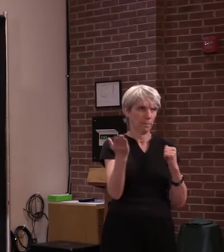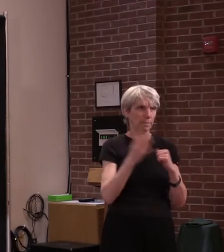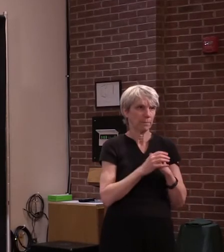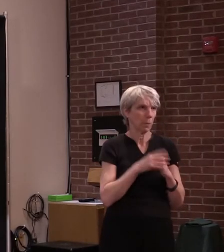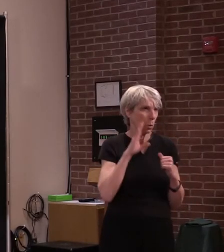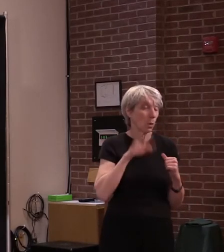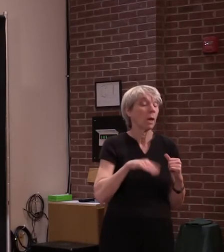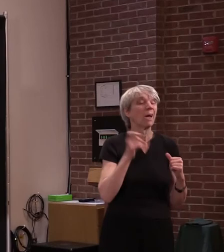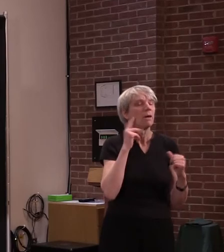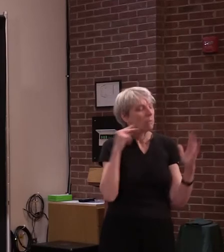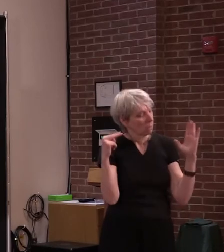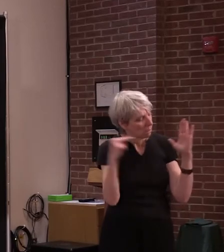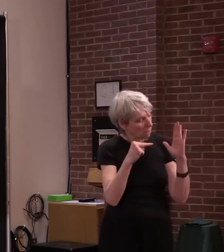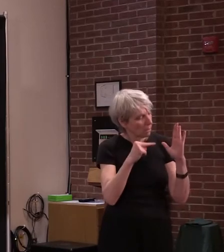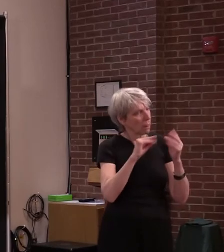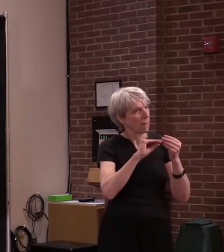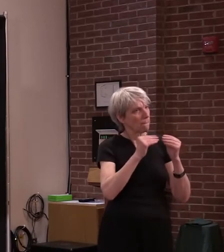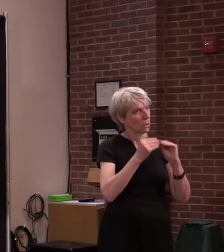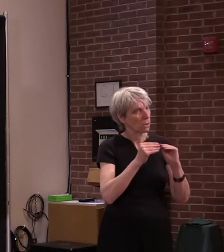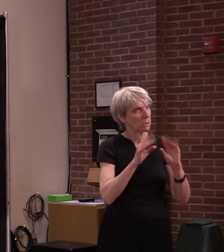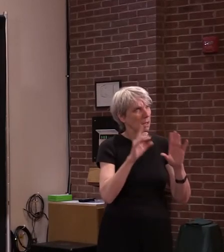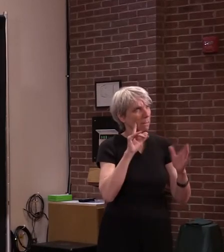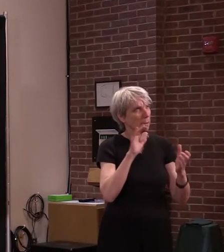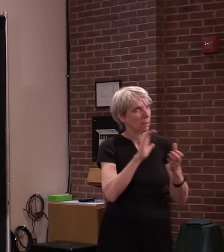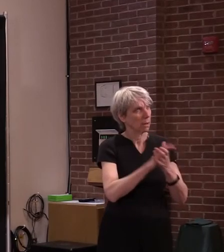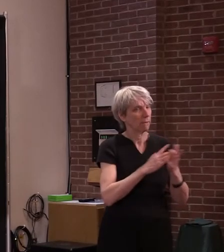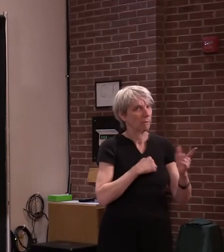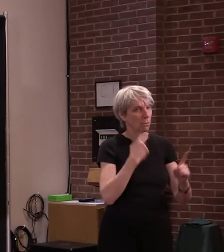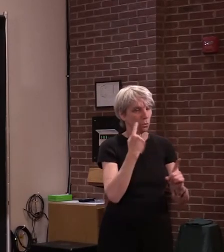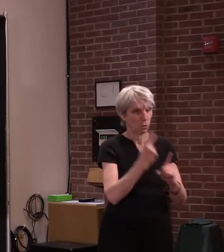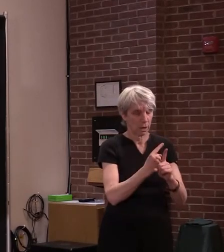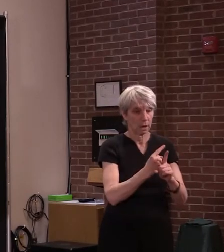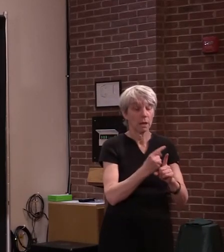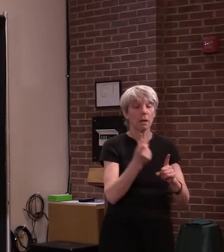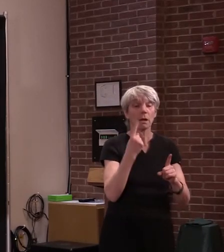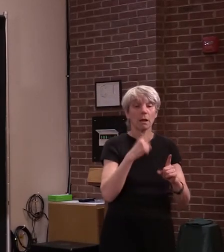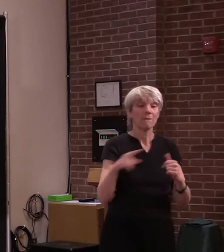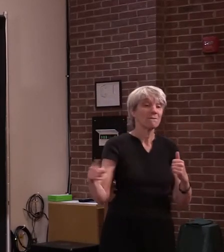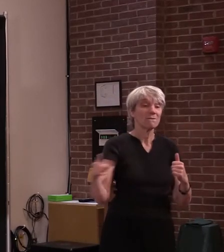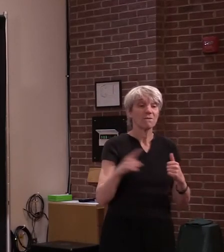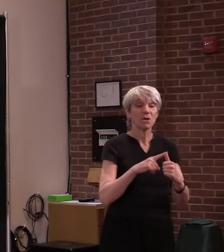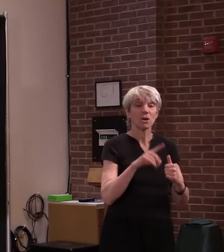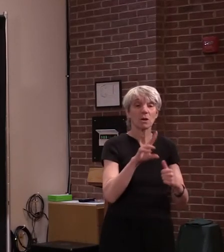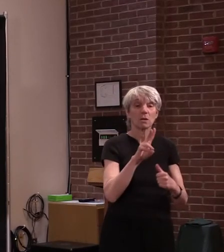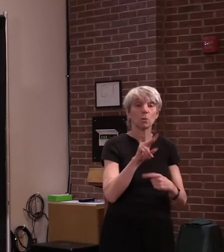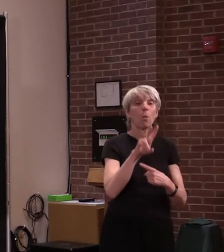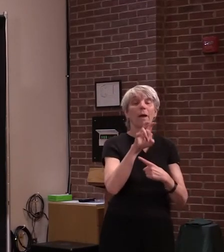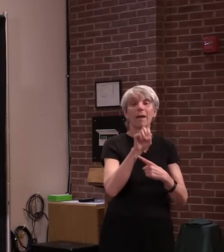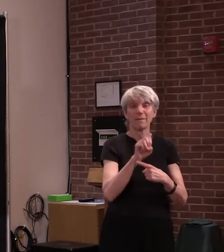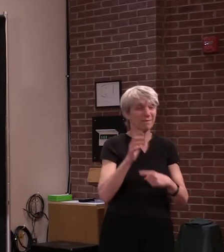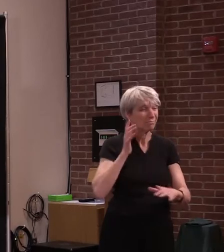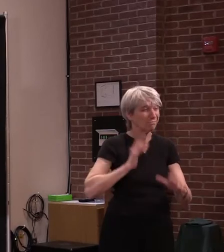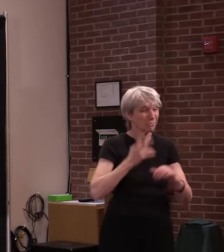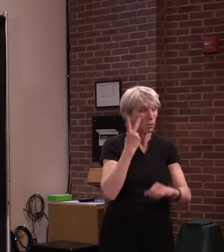If you look at the actual data, I think this data is correct, that the first wave